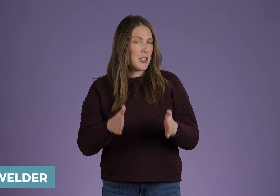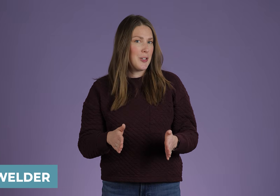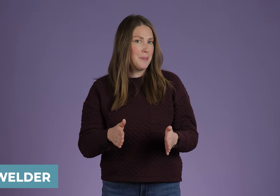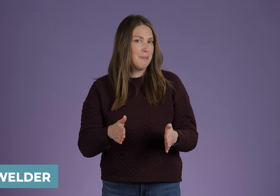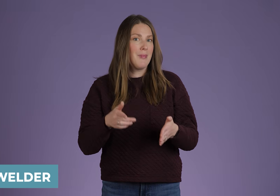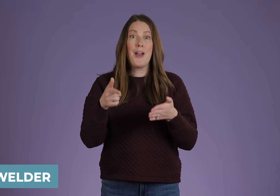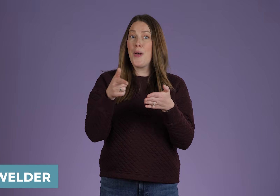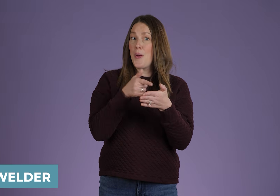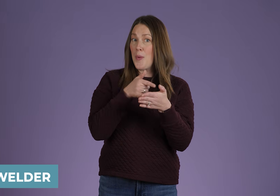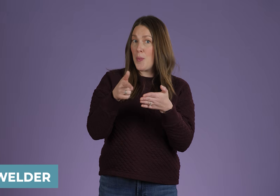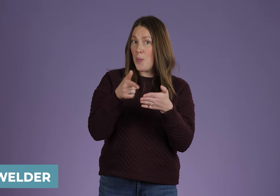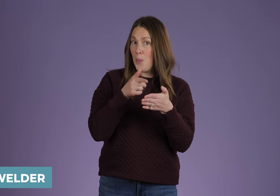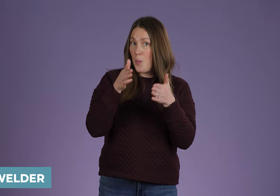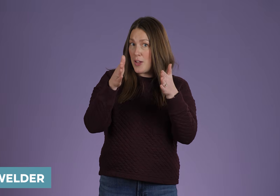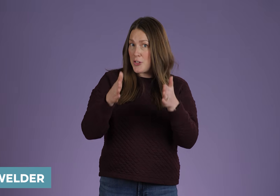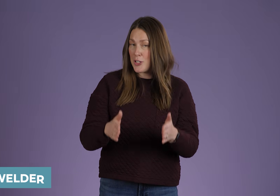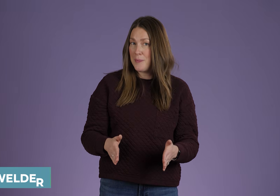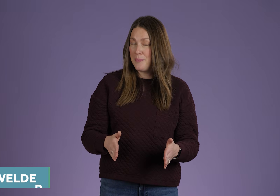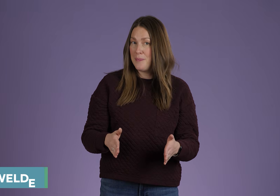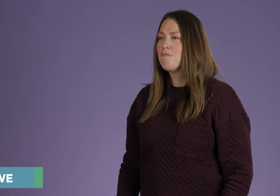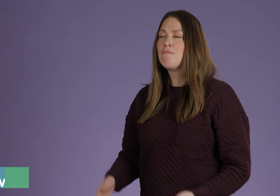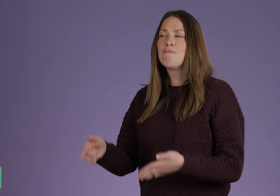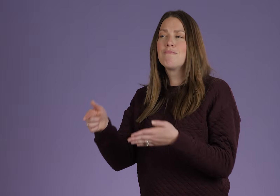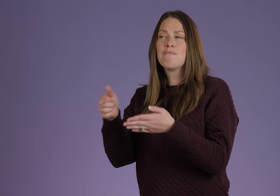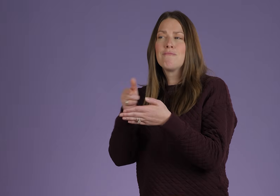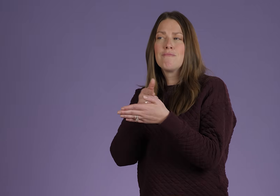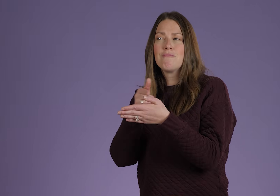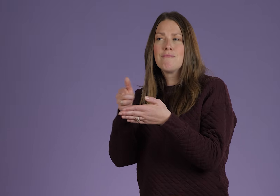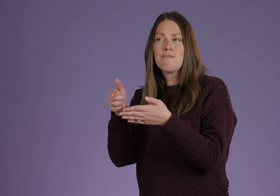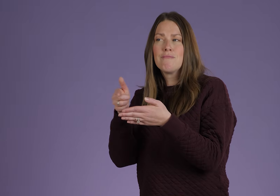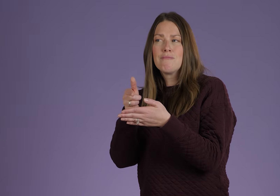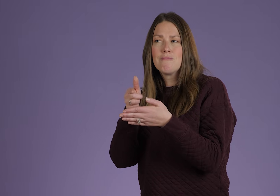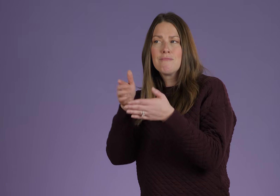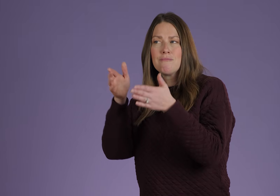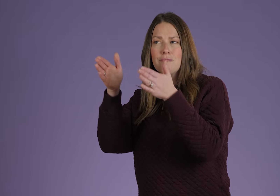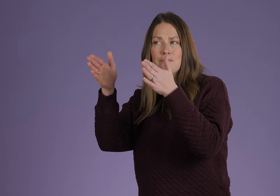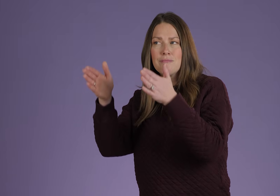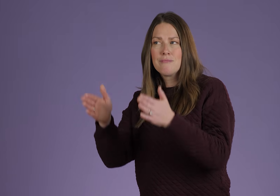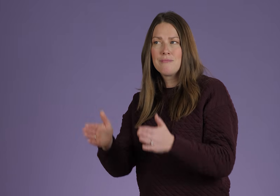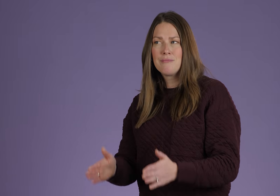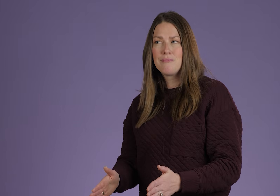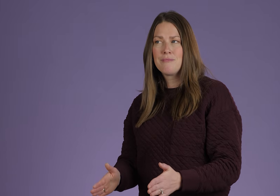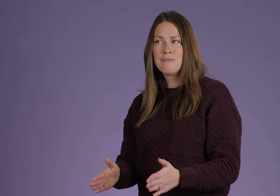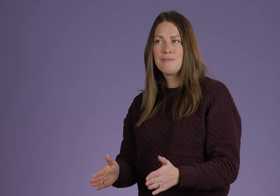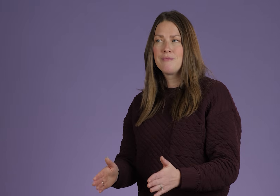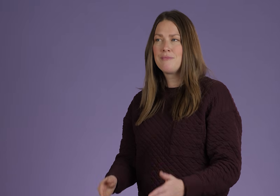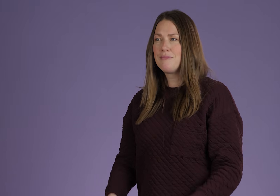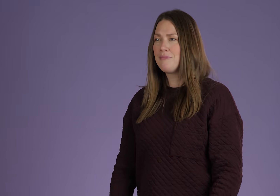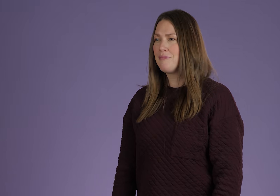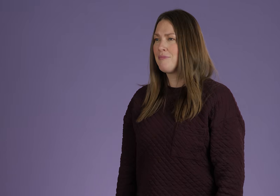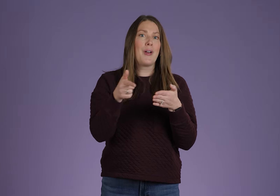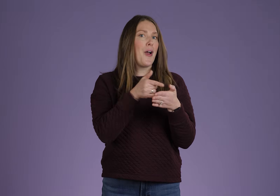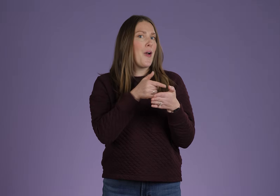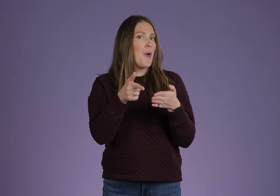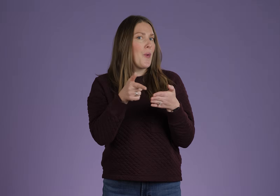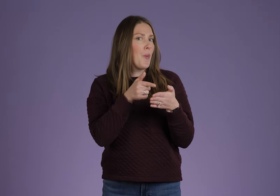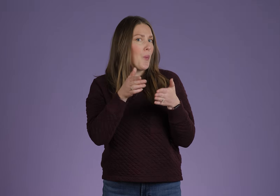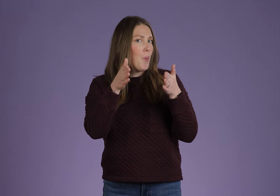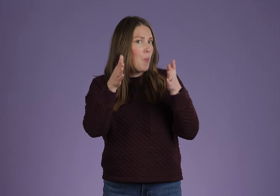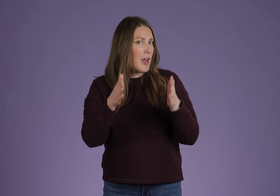Welder. Welder. The sign to weld with the agent marker.